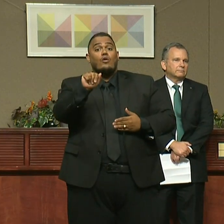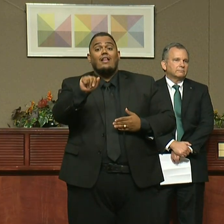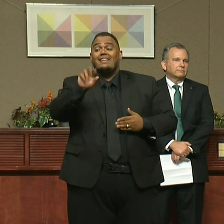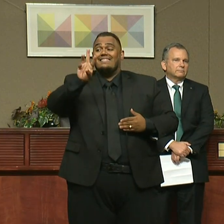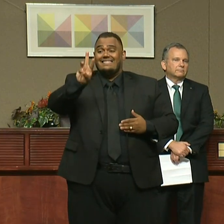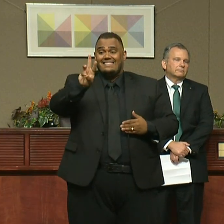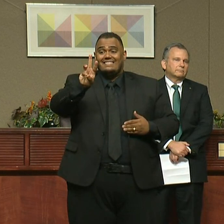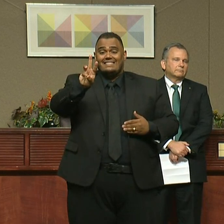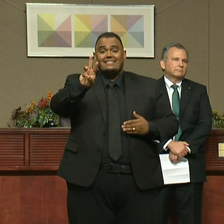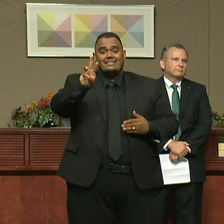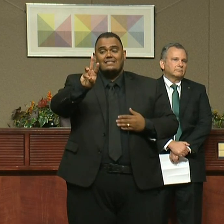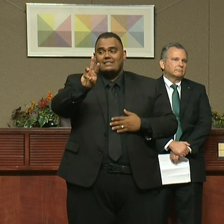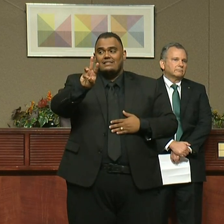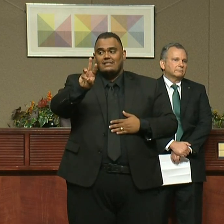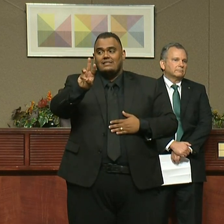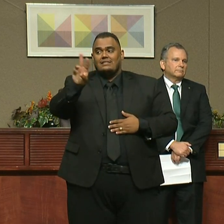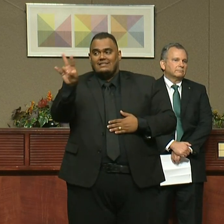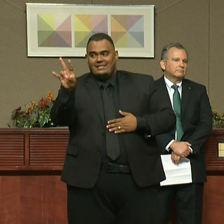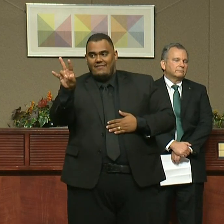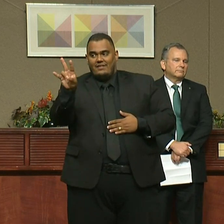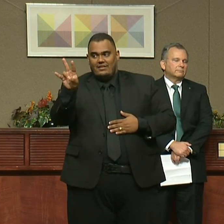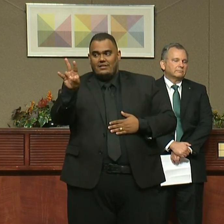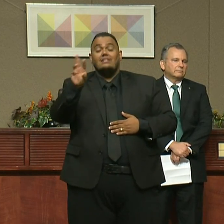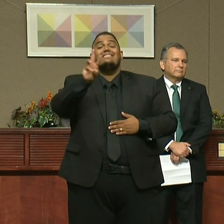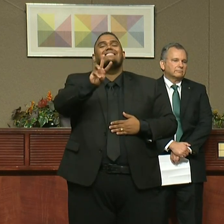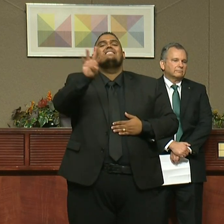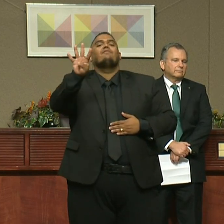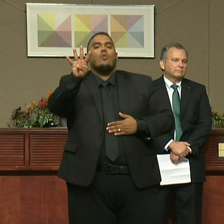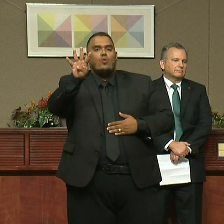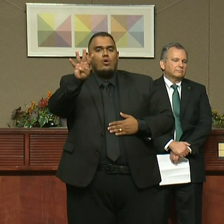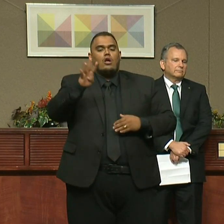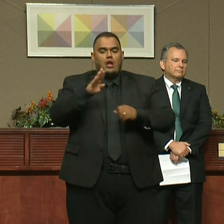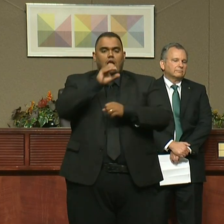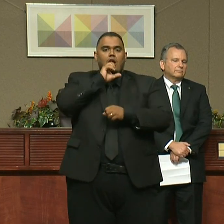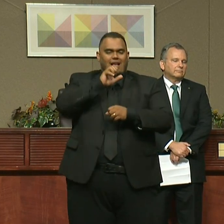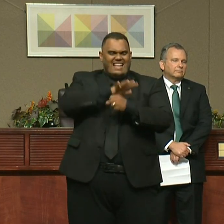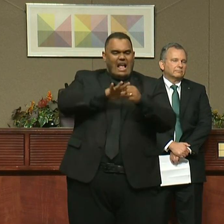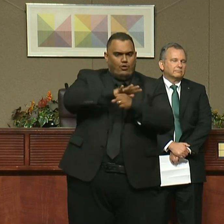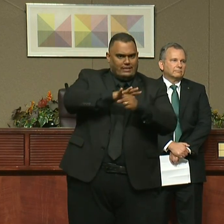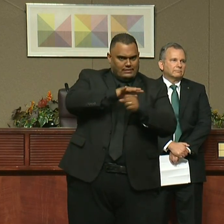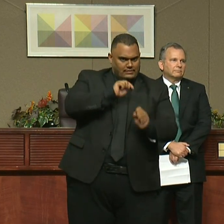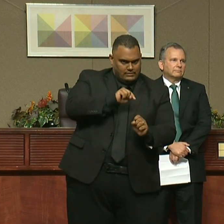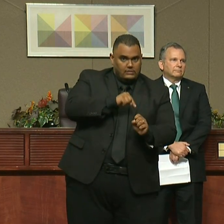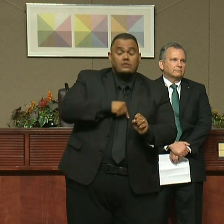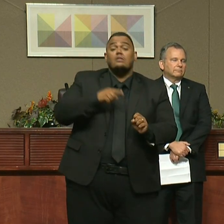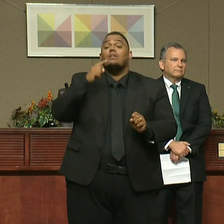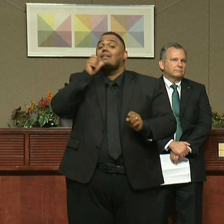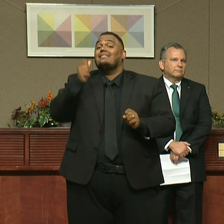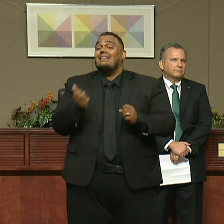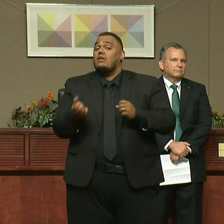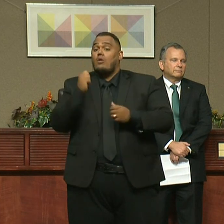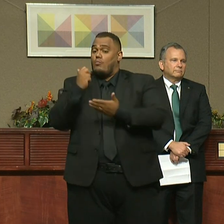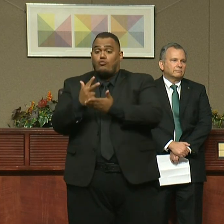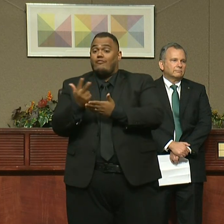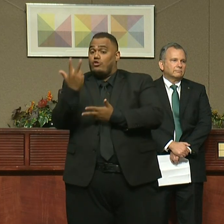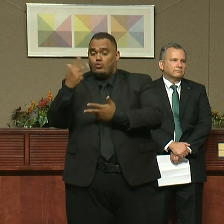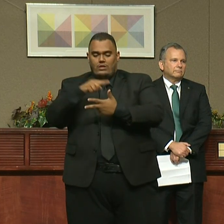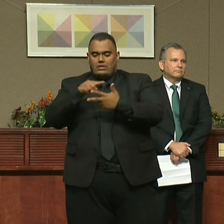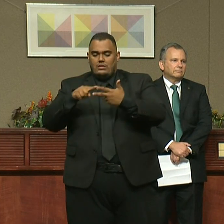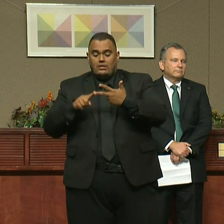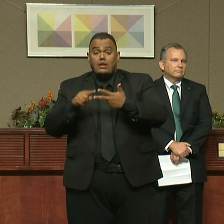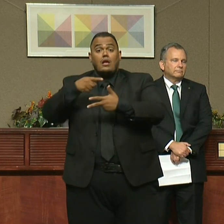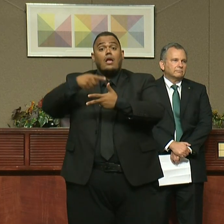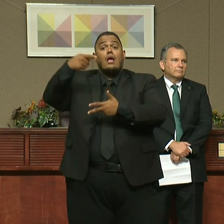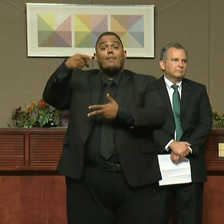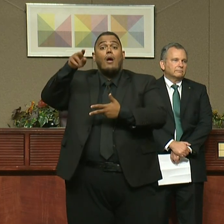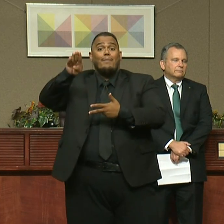reopen, that he did not authorize moving to phase 2 was Palm Beach, Broward, and Miami-Dade.